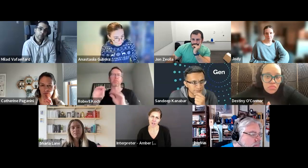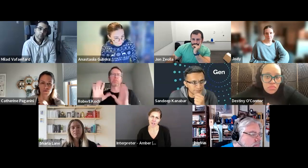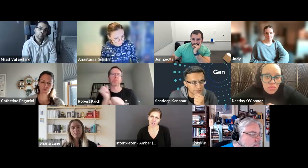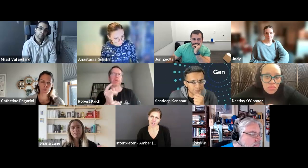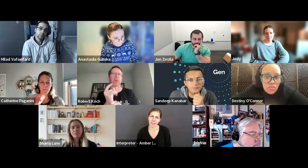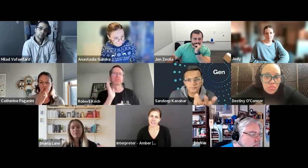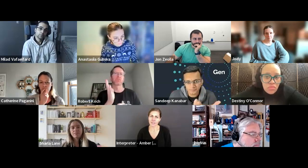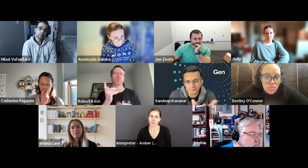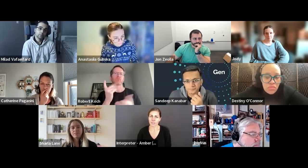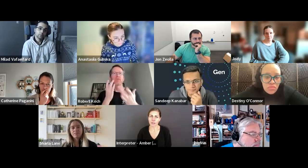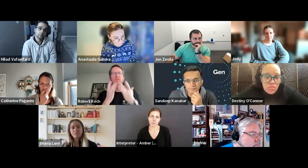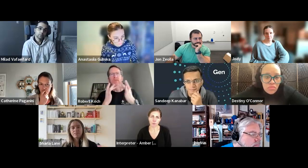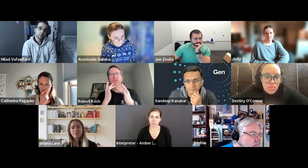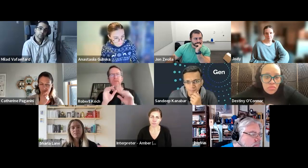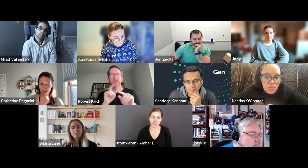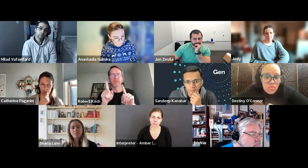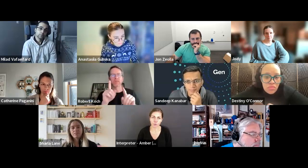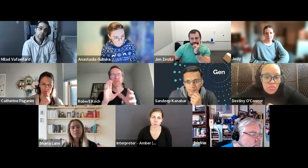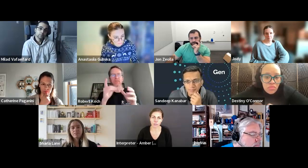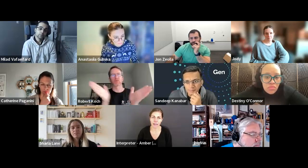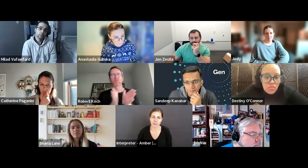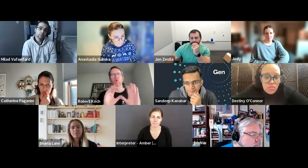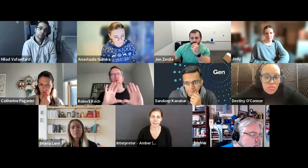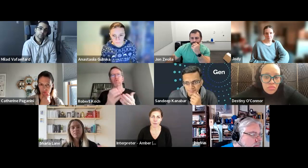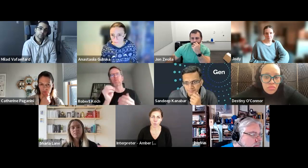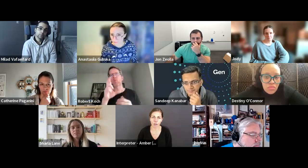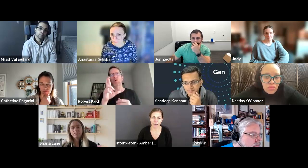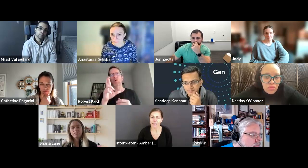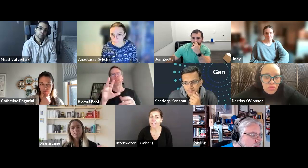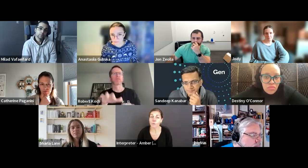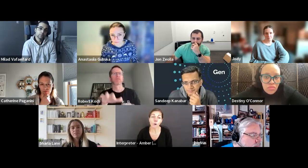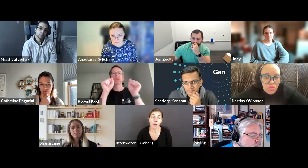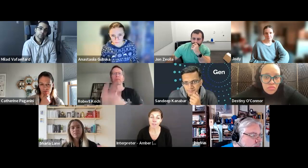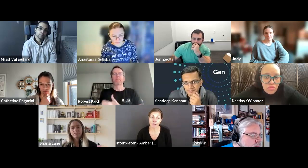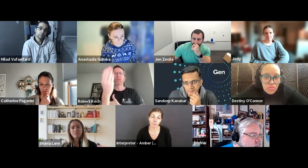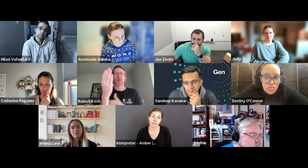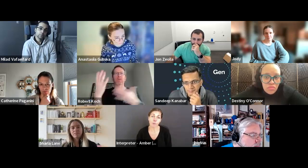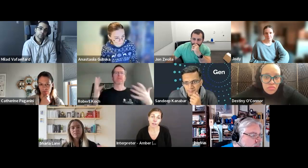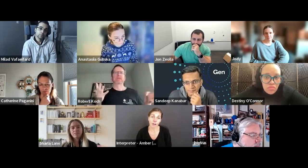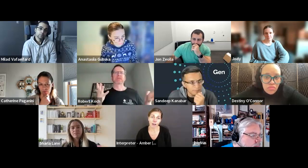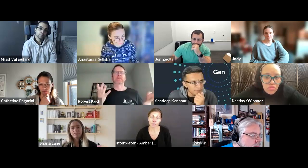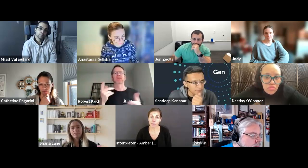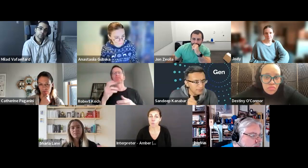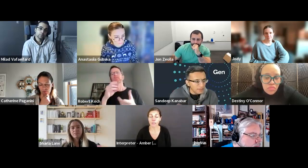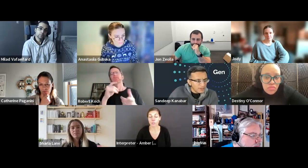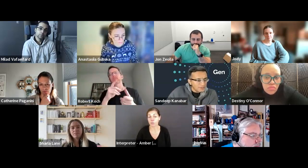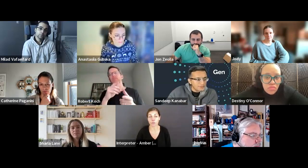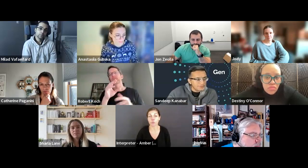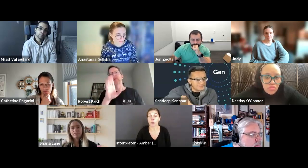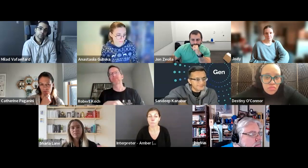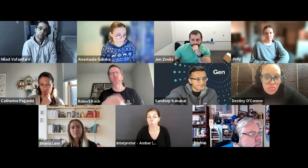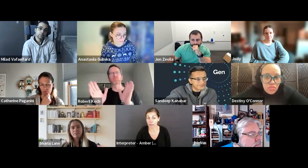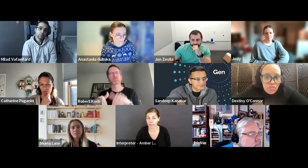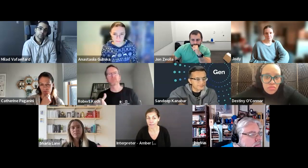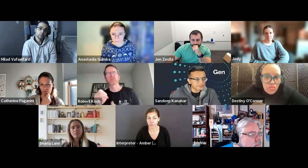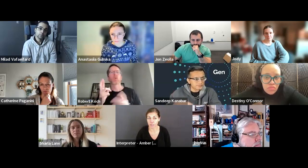yeah, I think that we could come up with a schedule and make it work. If we don't have enough people there, maybe we could just do